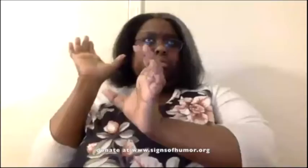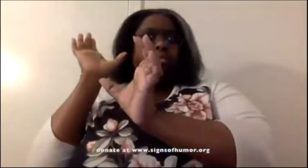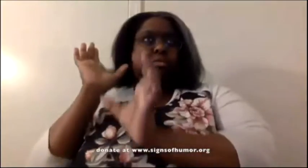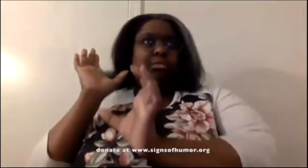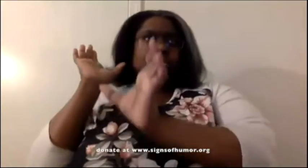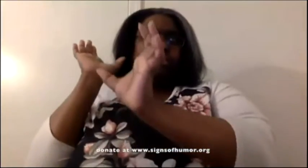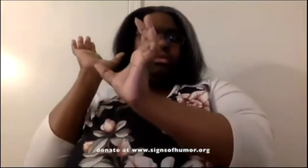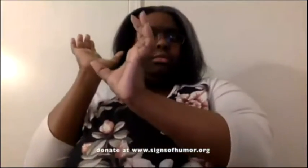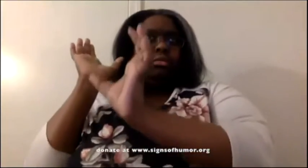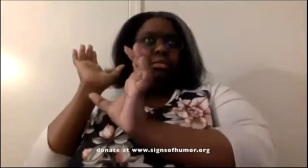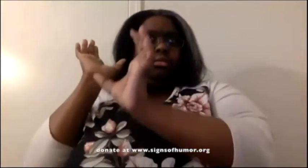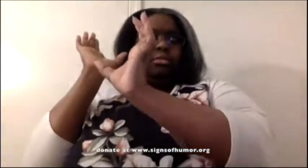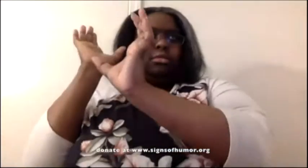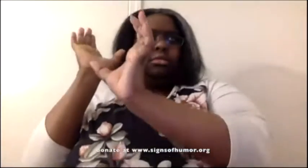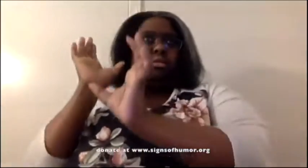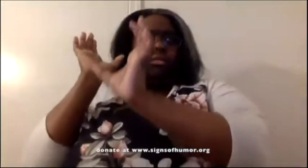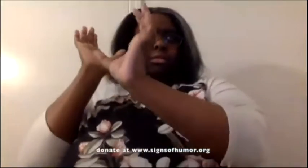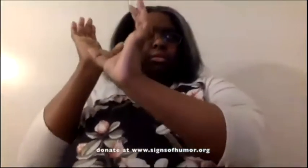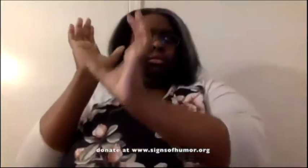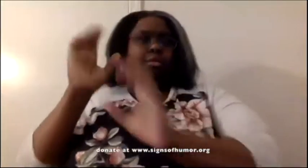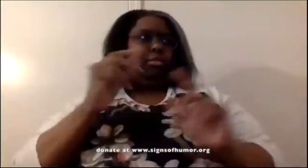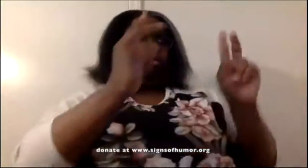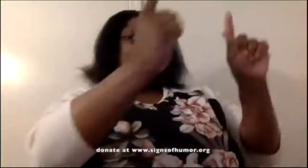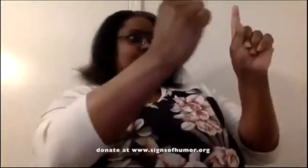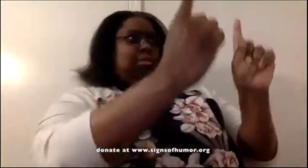There were two people carrying the body, heading on out,